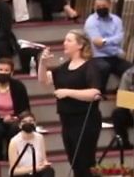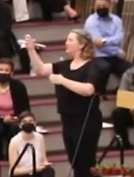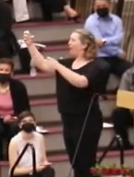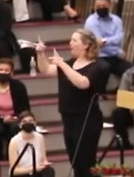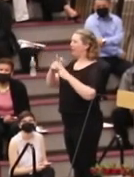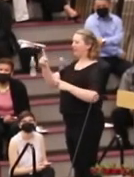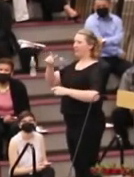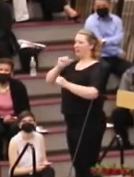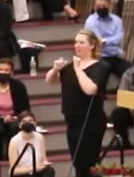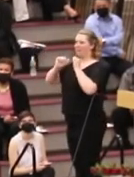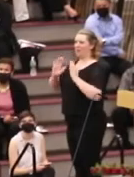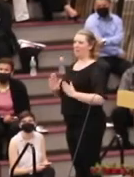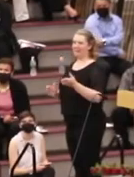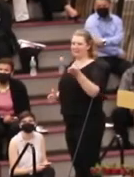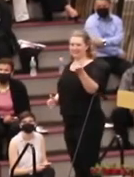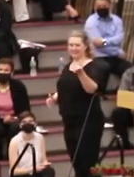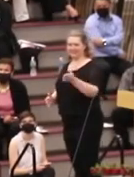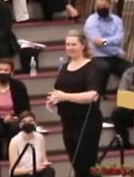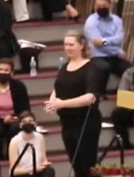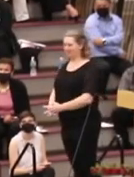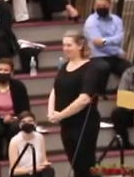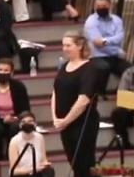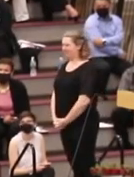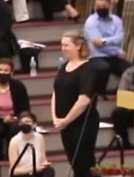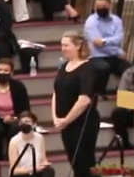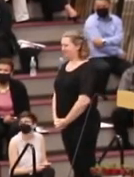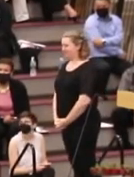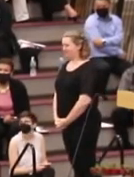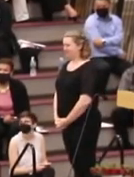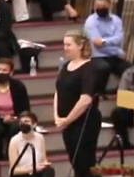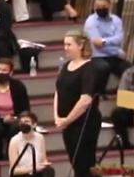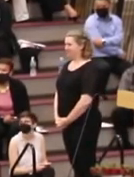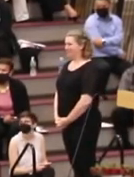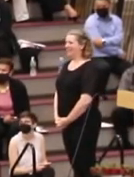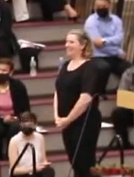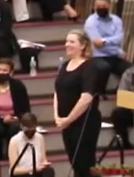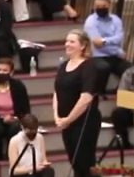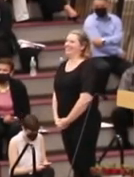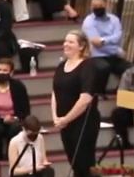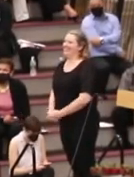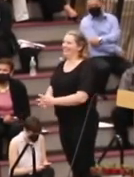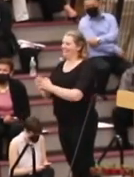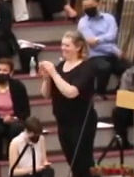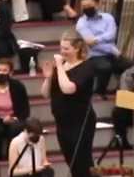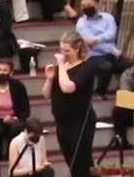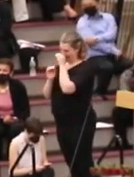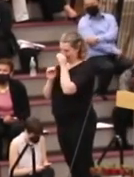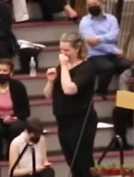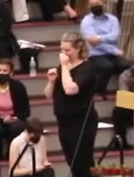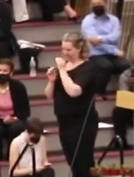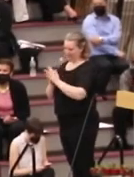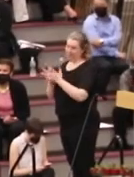stage for their performance.